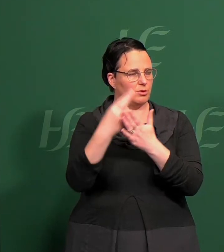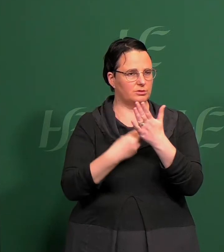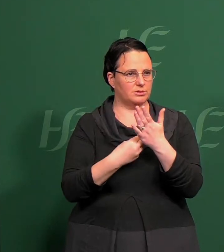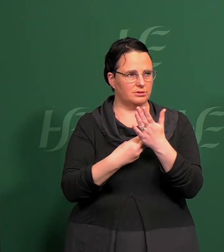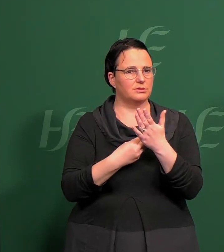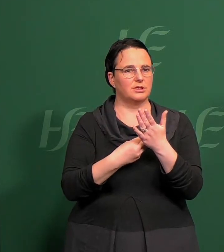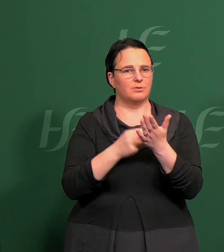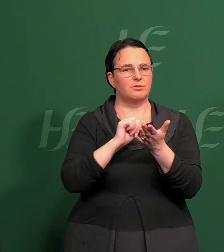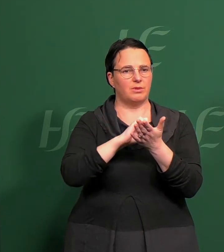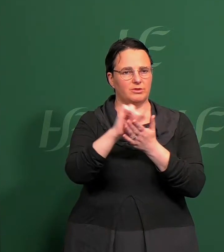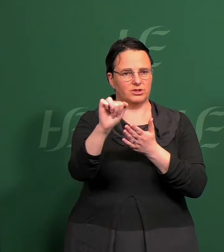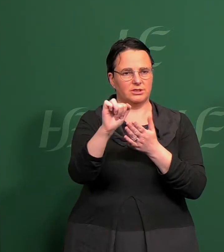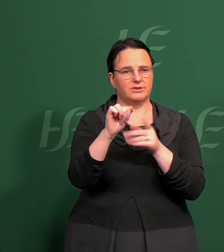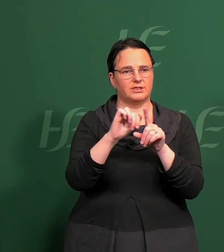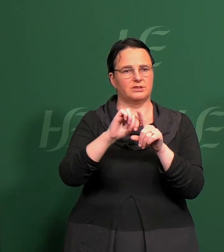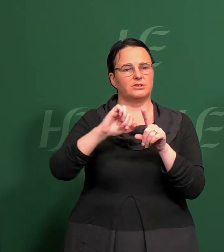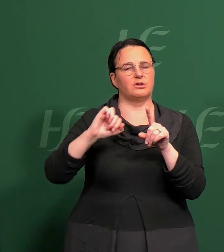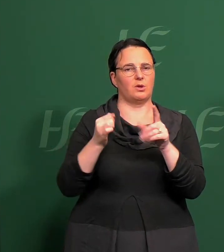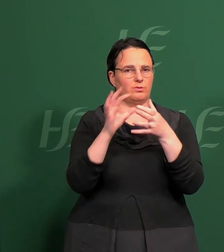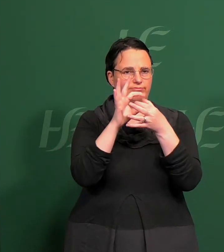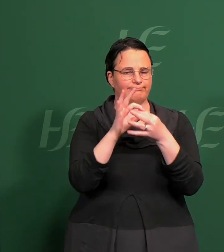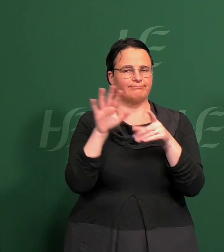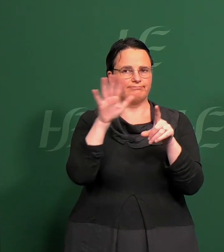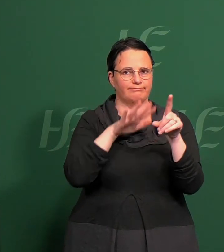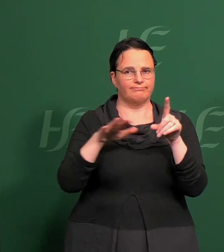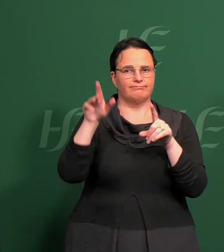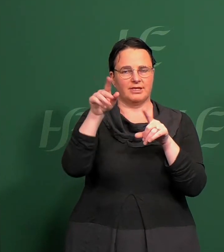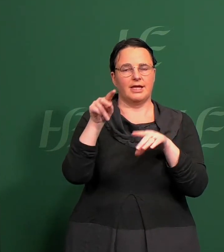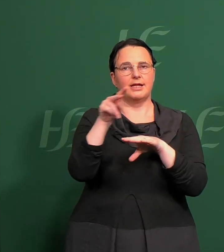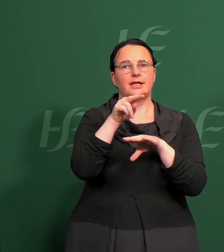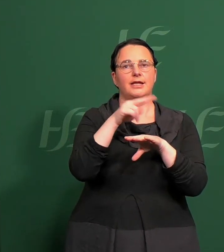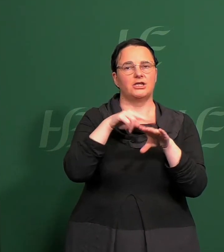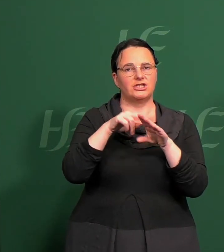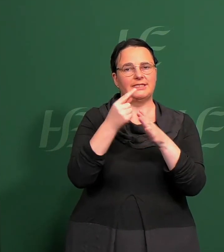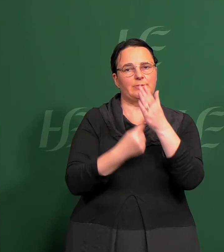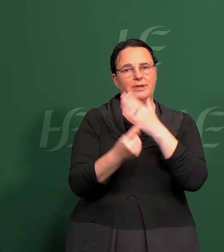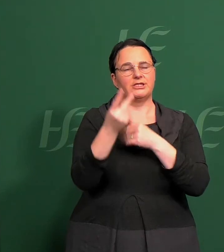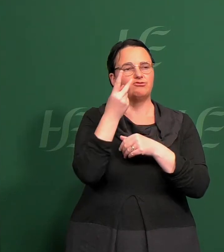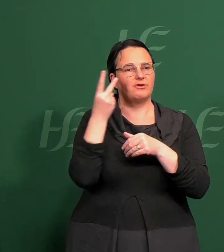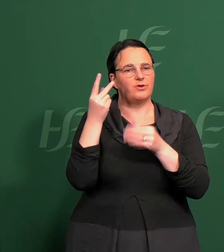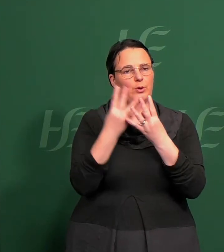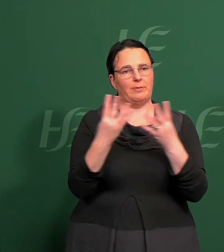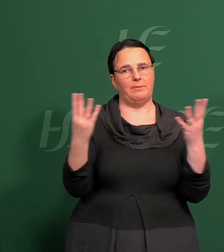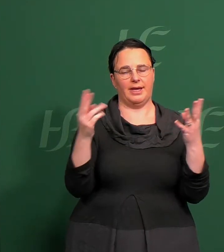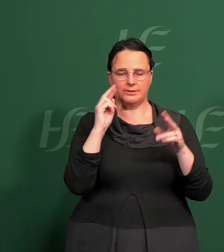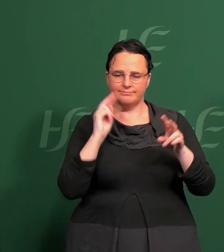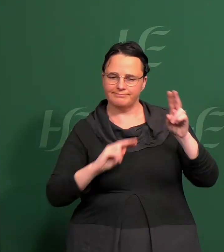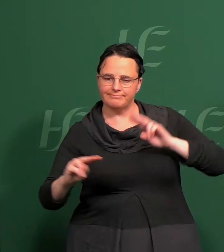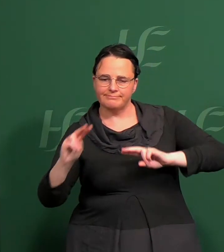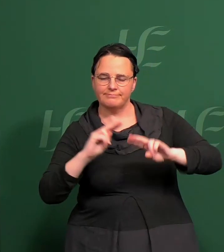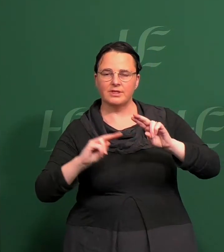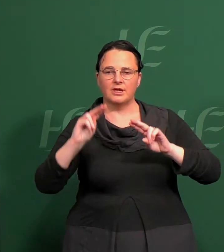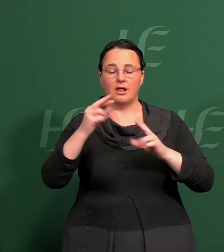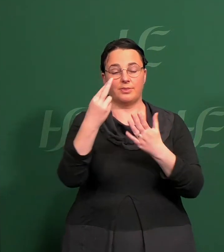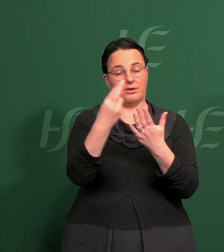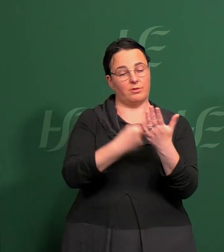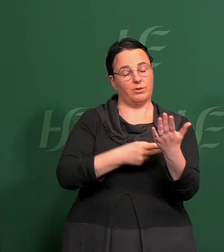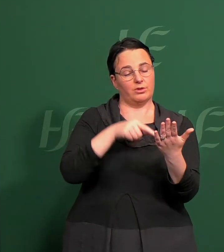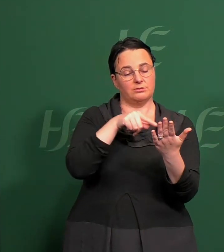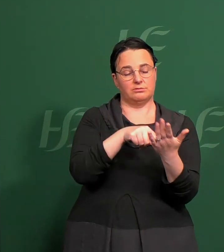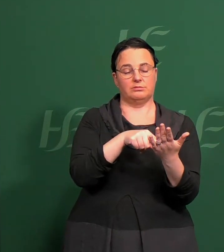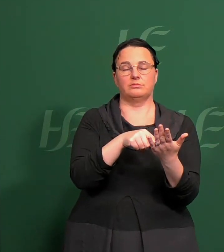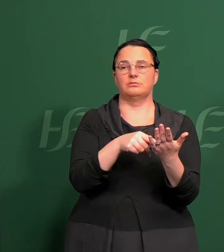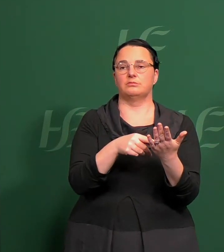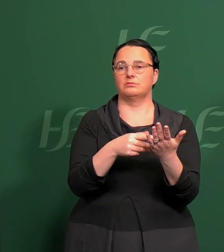It's published on our site and was carried out by the National Independent Review Panel. The report does outline an